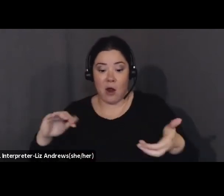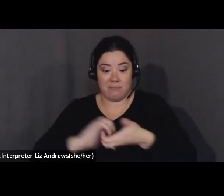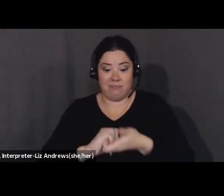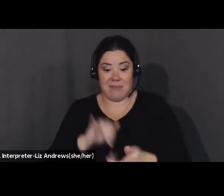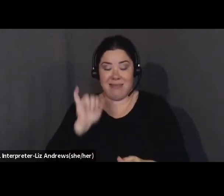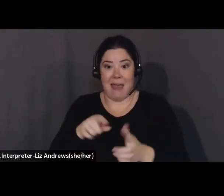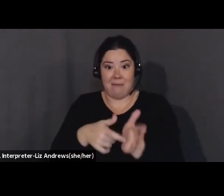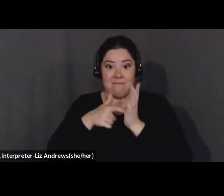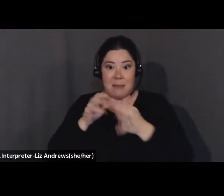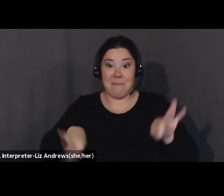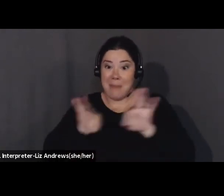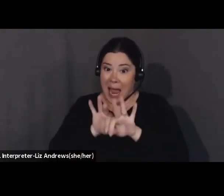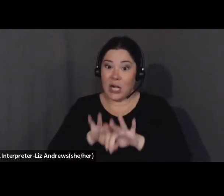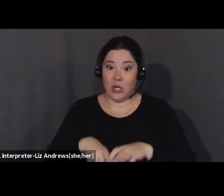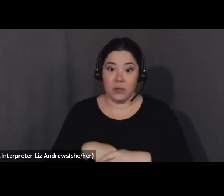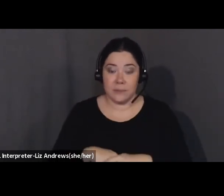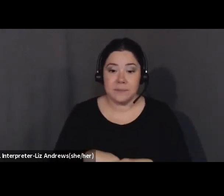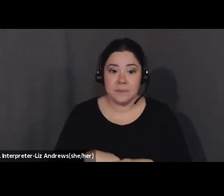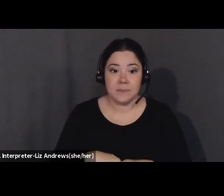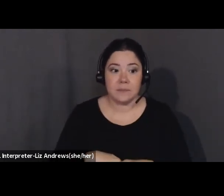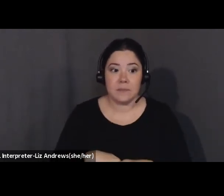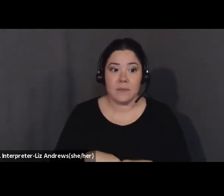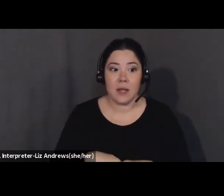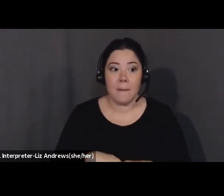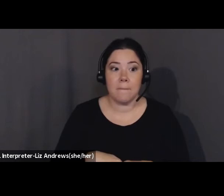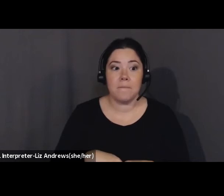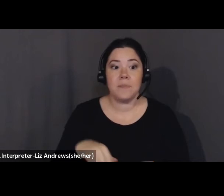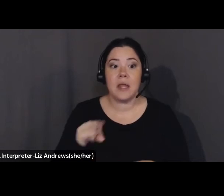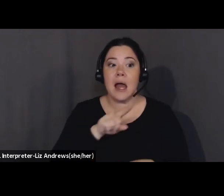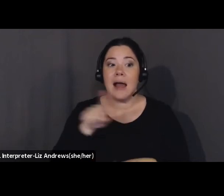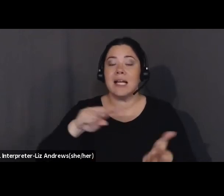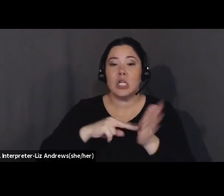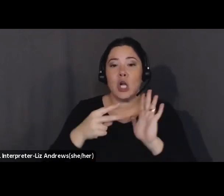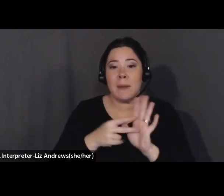healthcare is posted here, and basically,